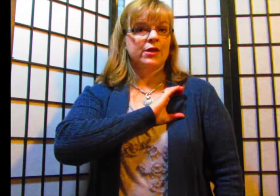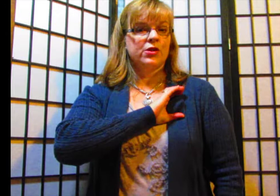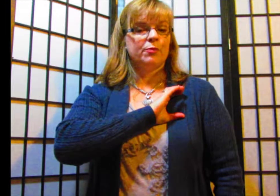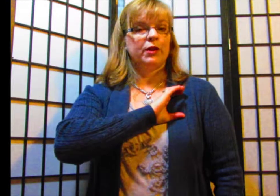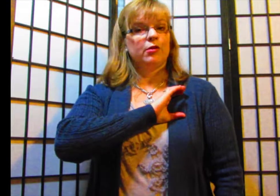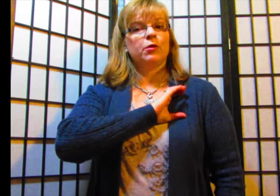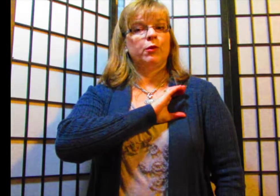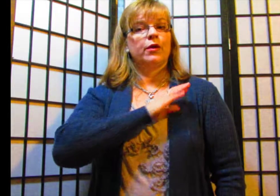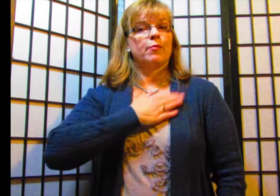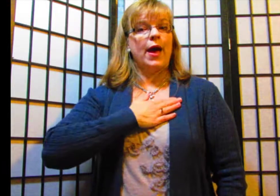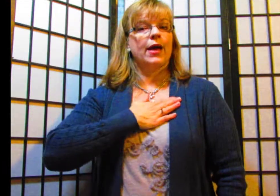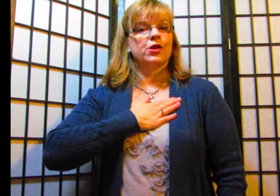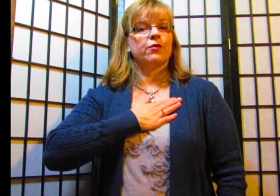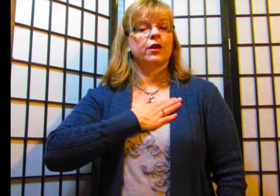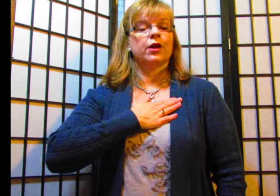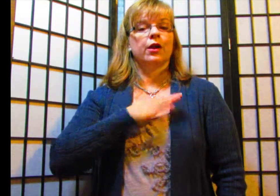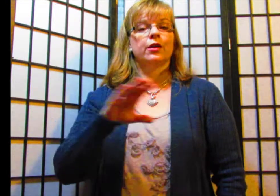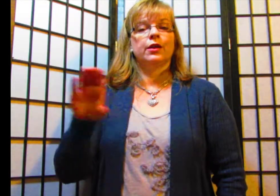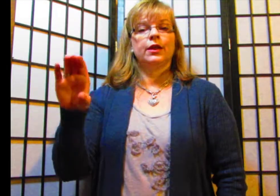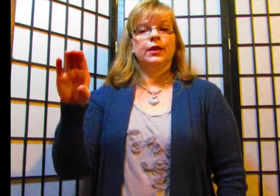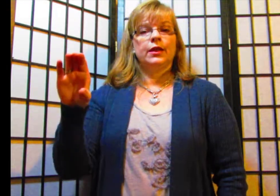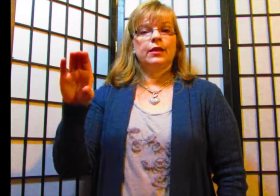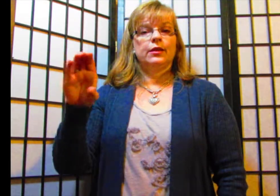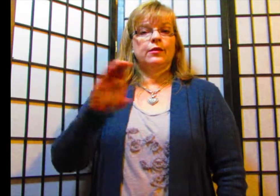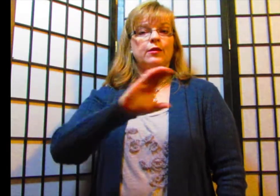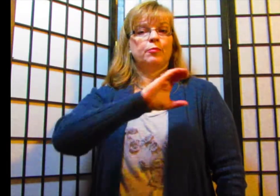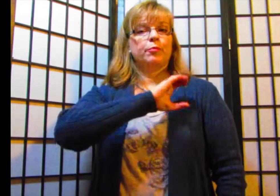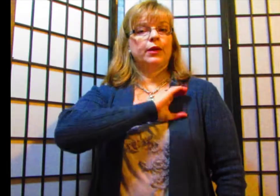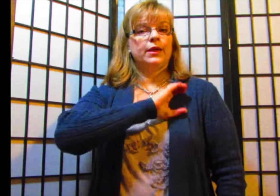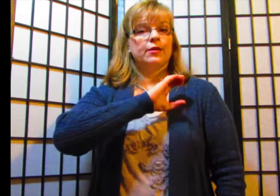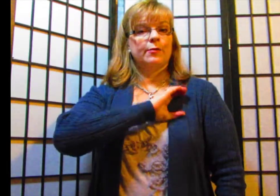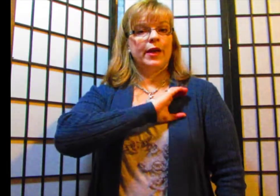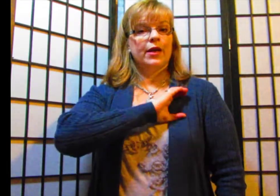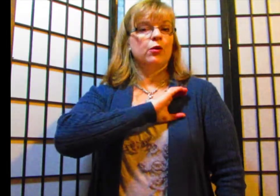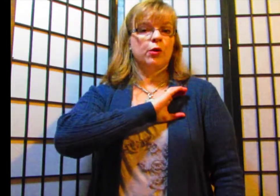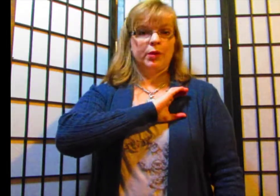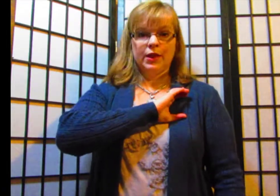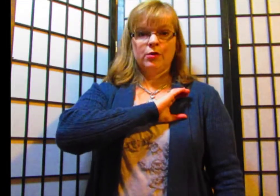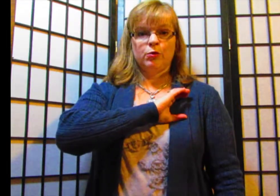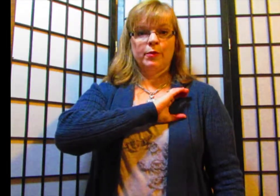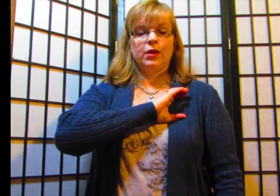badge. Policemen wear their badge over their heart. This is policeman or policewoman.